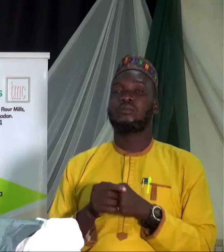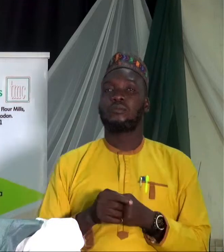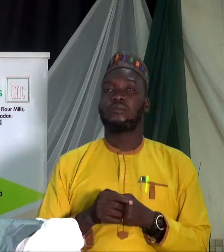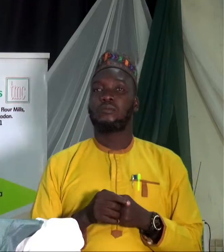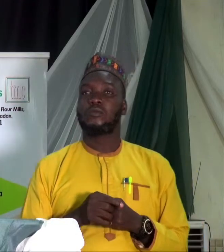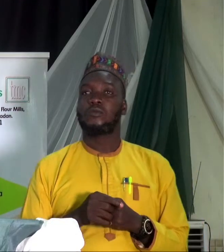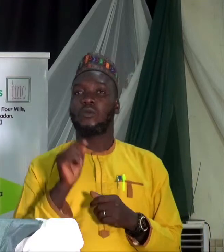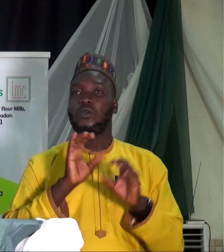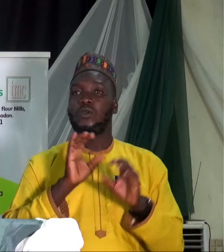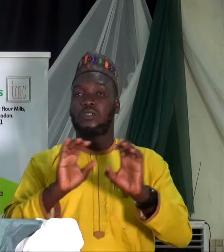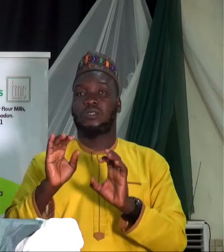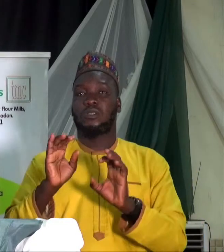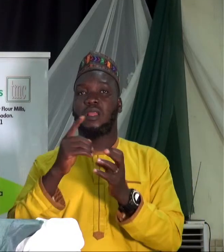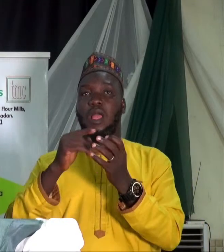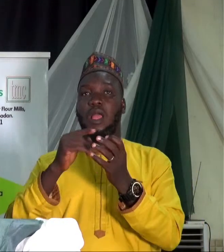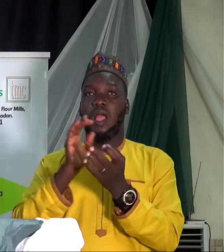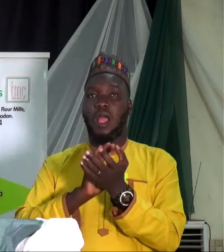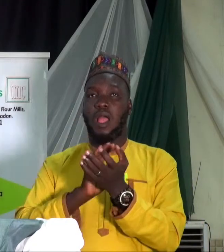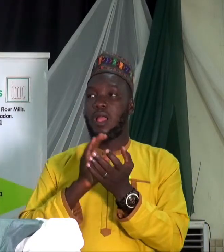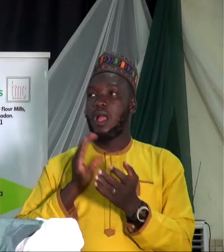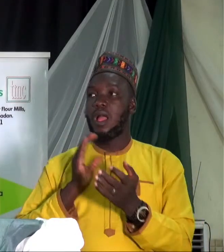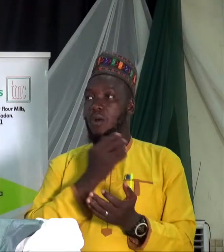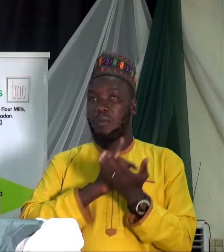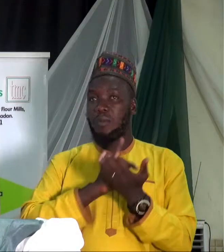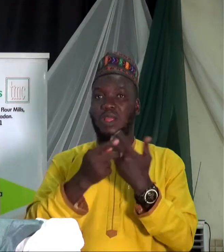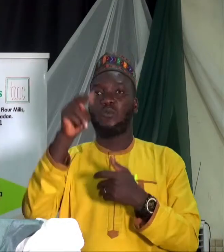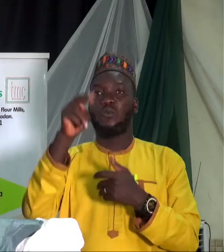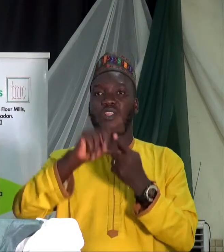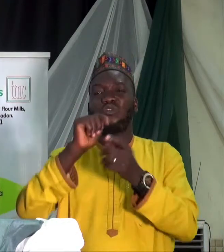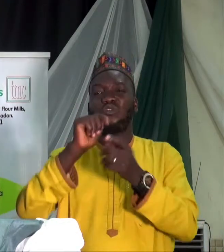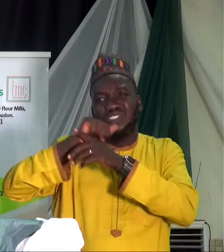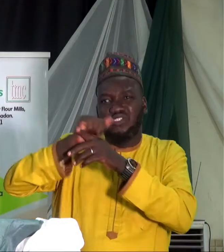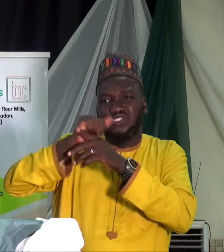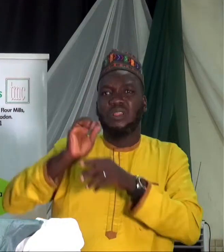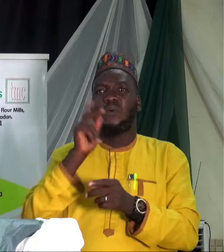program I need that to train awon eyan wa